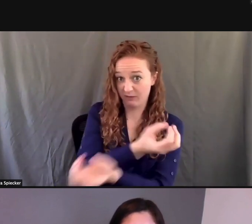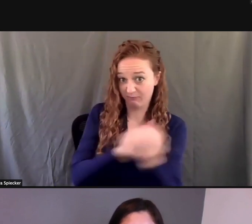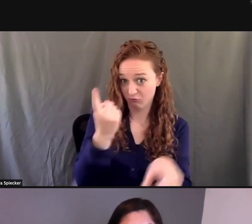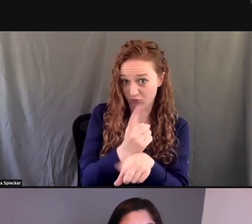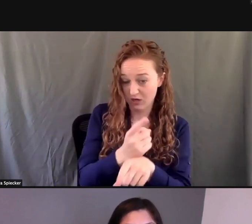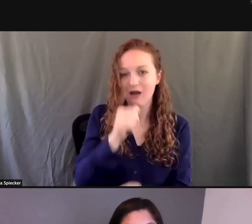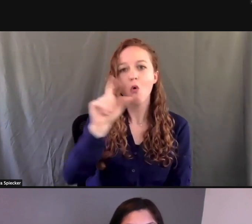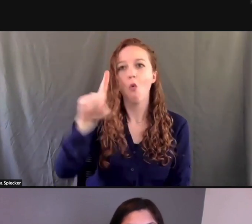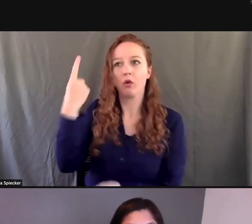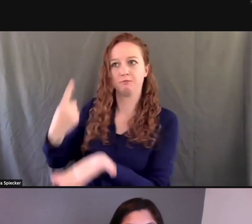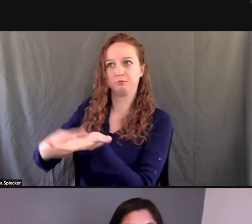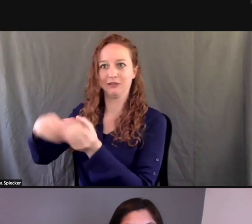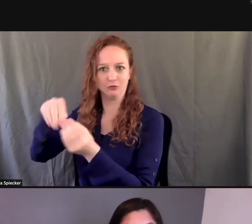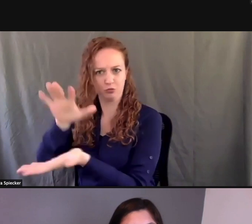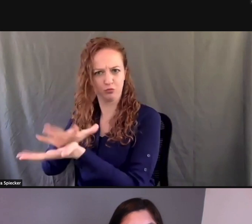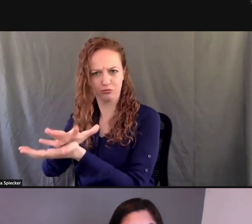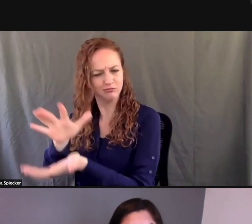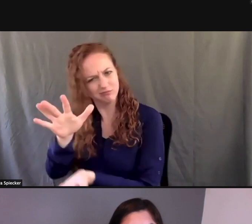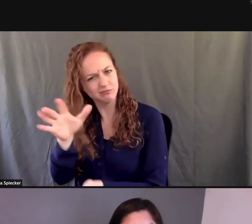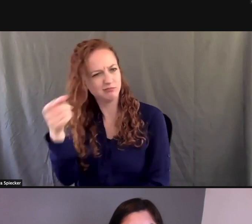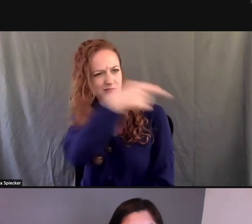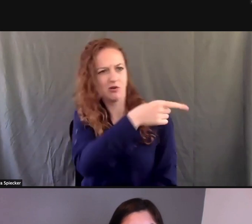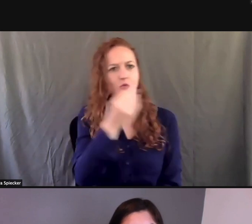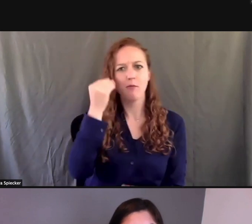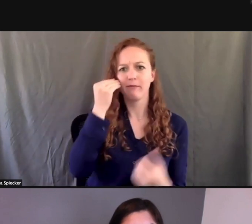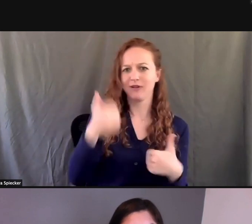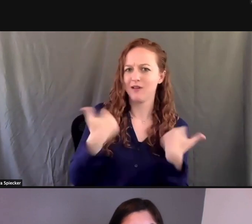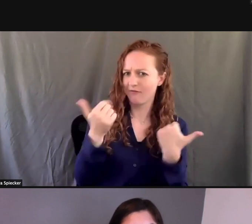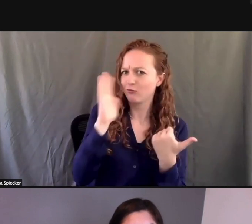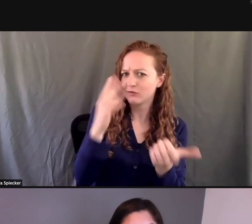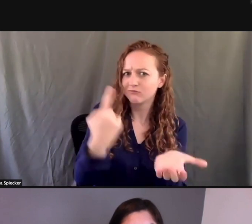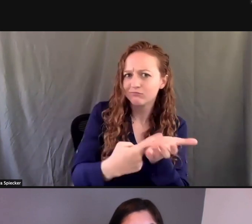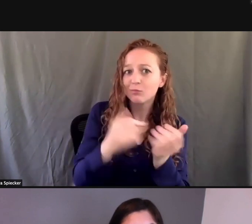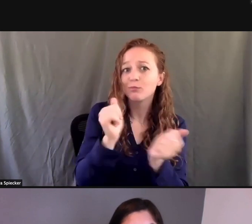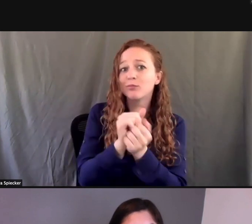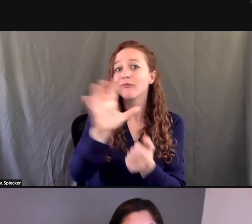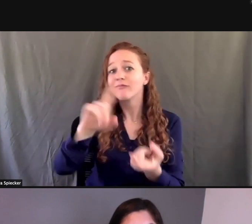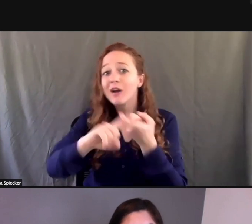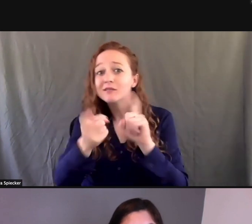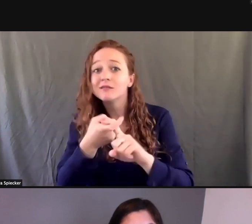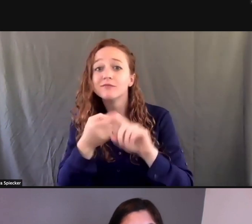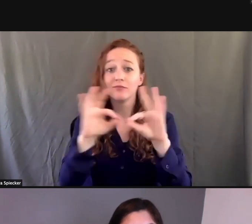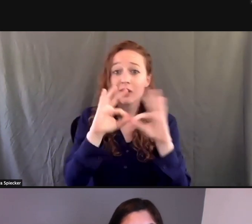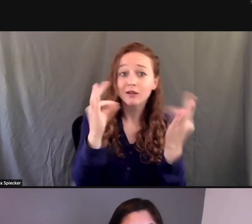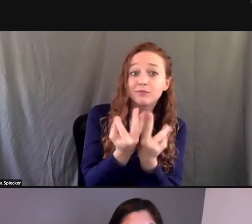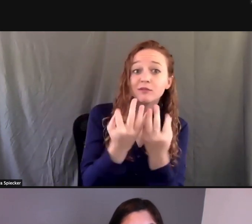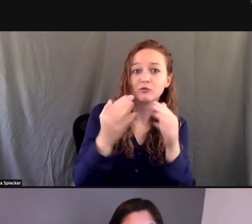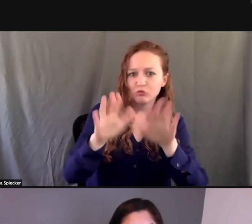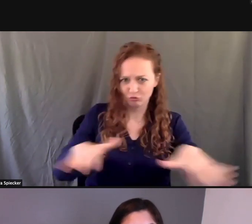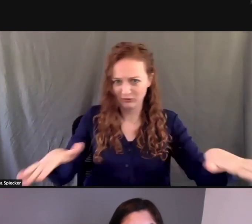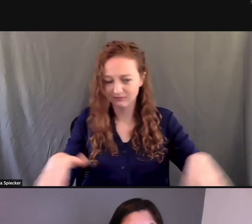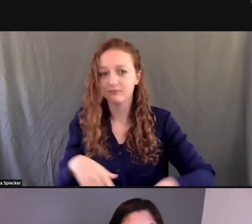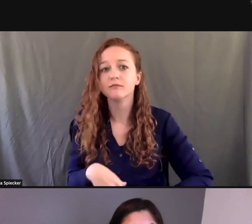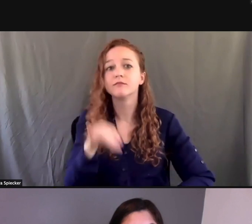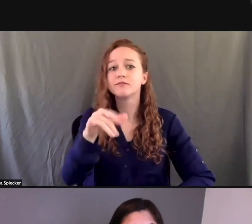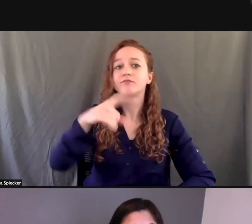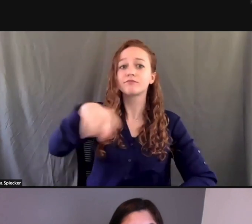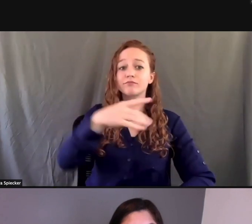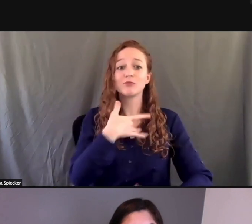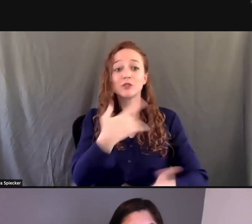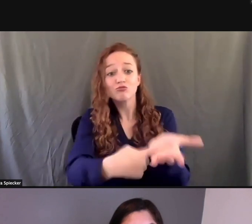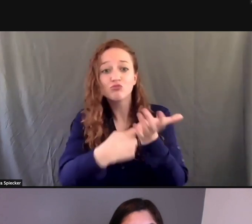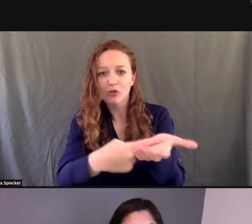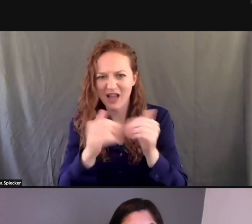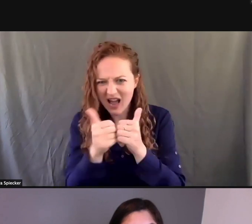Yeah, as Alicia mentioned, it's common in the STEM field. Typically, English is important. The words you use are important,